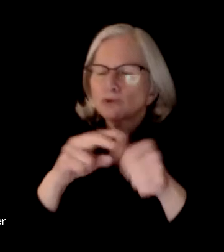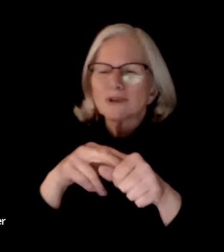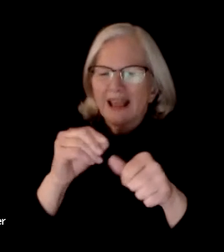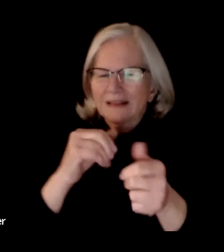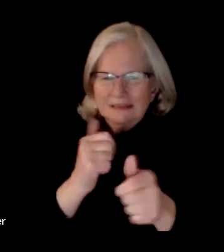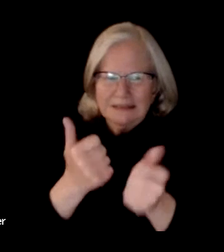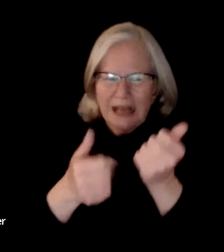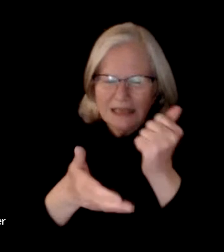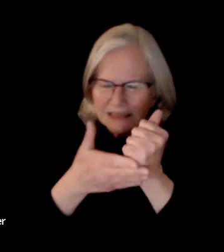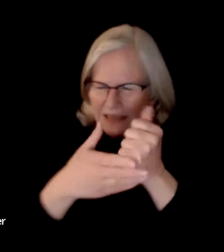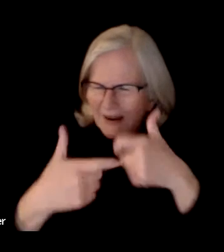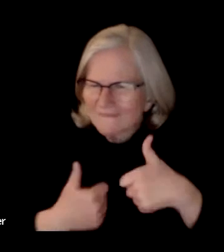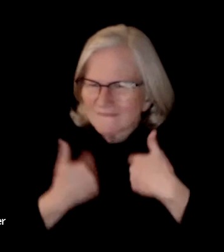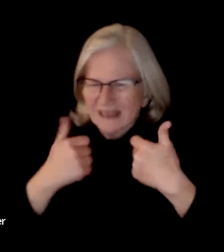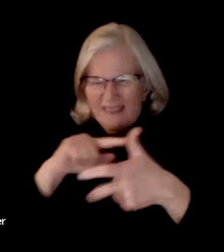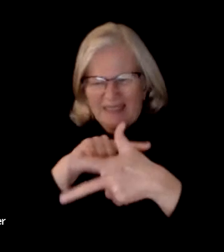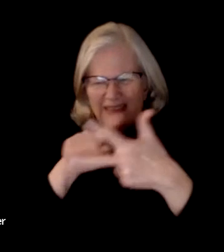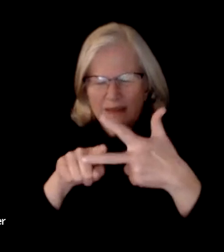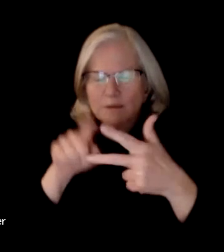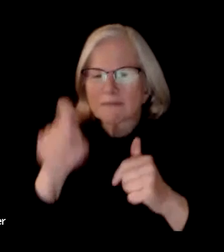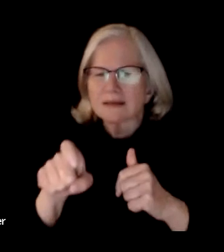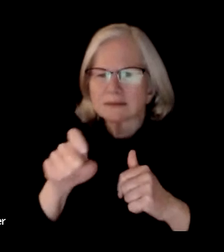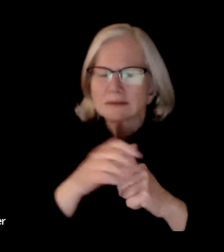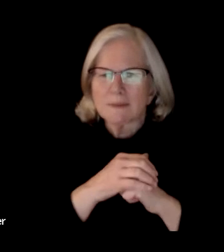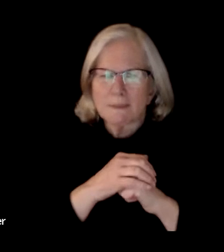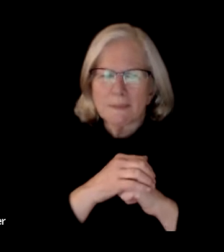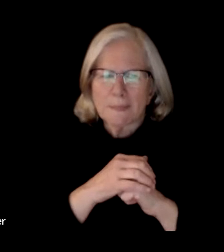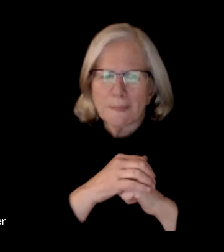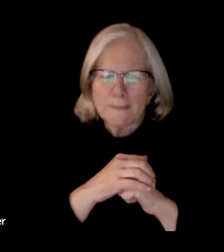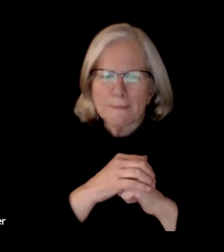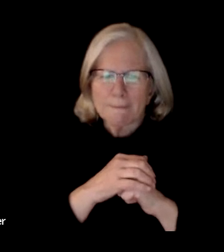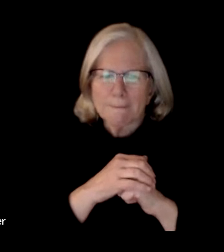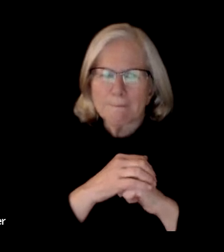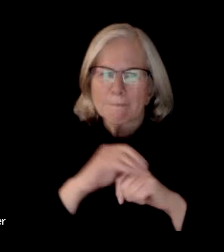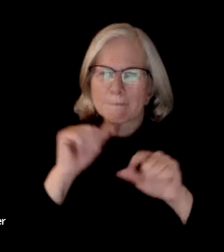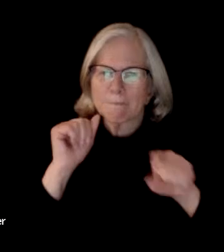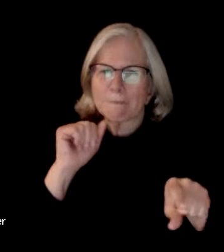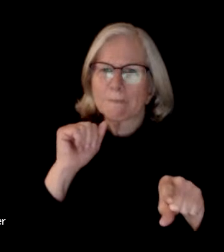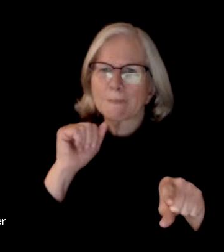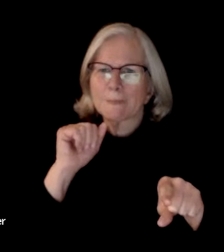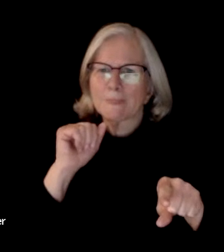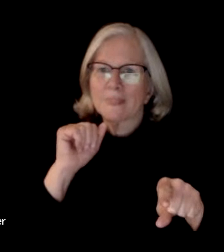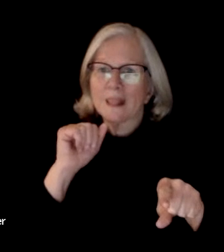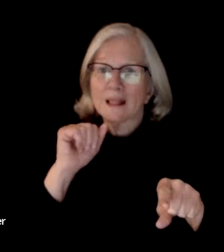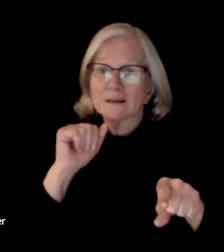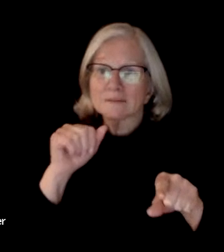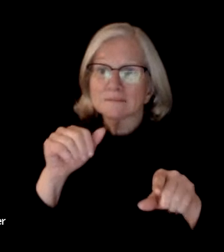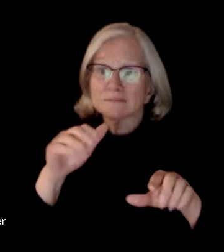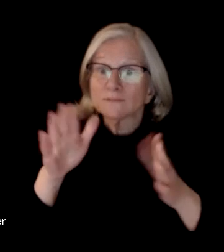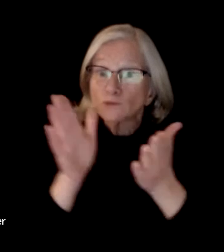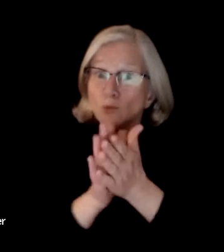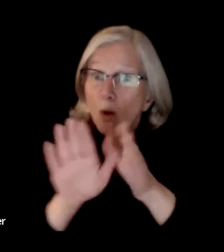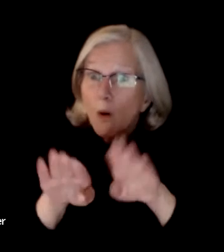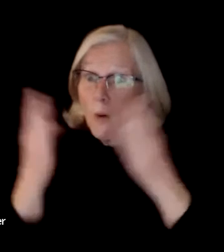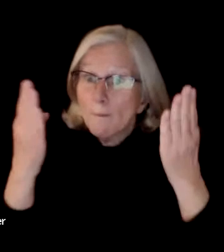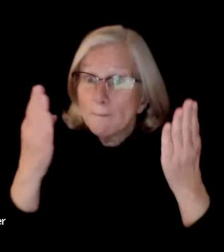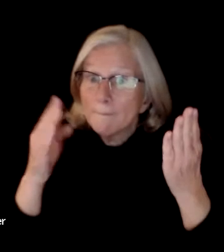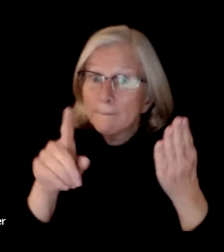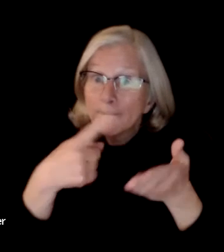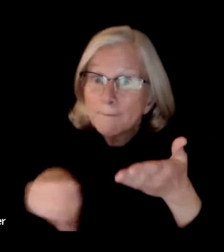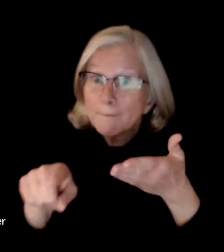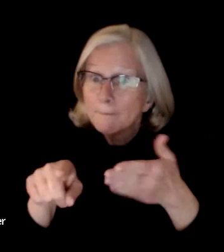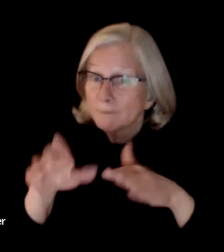Okay. I know with elementary schools opening as early as next week, what do we know, if anything, about how susceptible children are to this new variant? And does